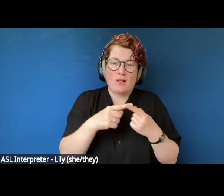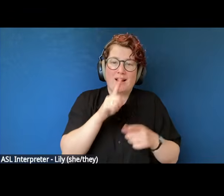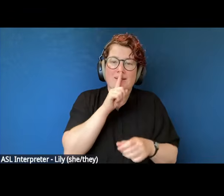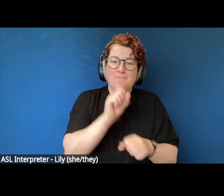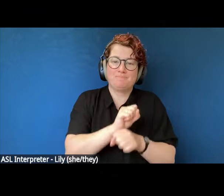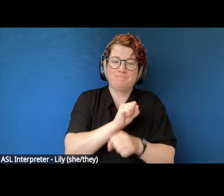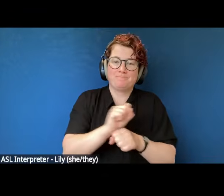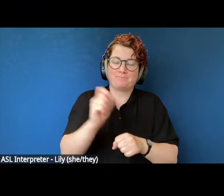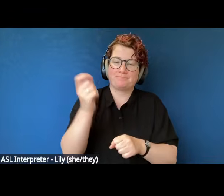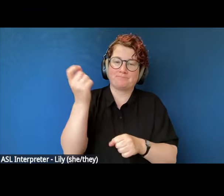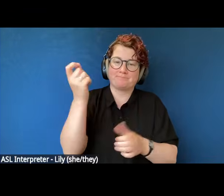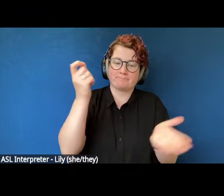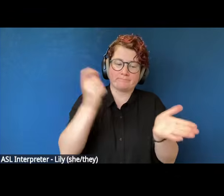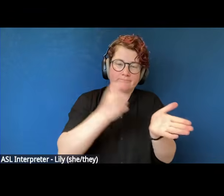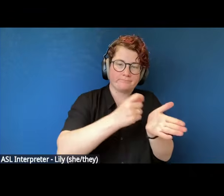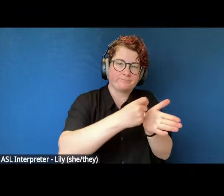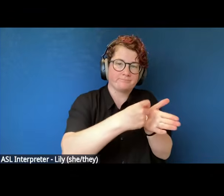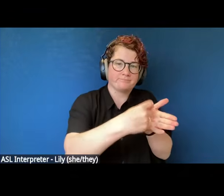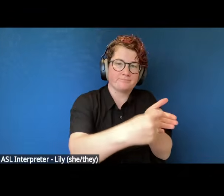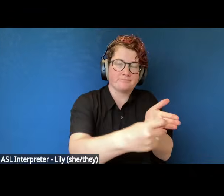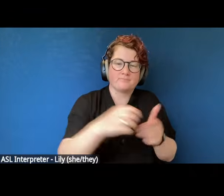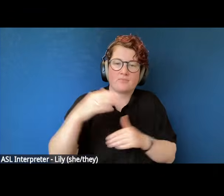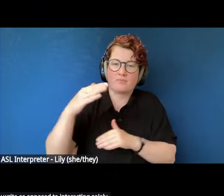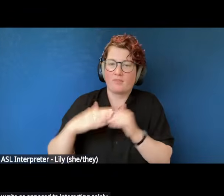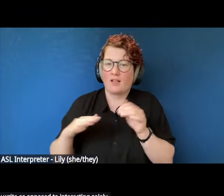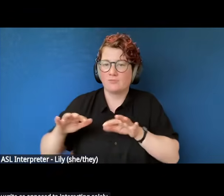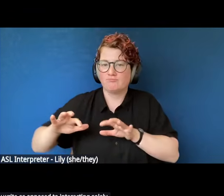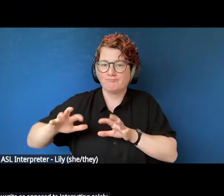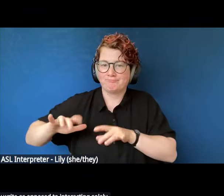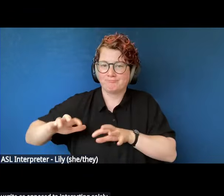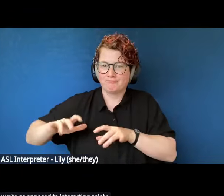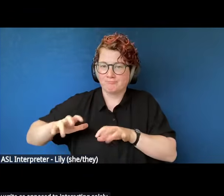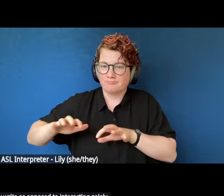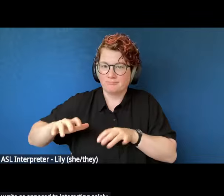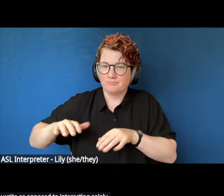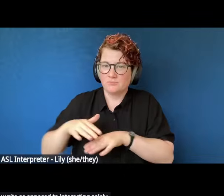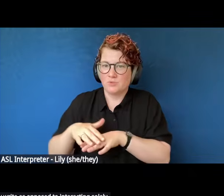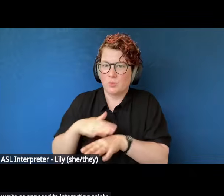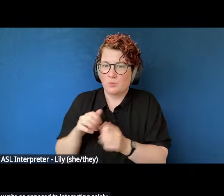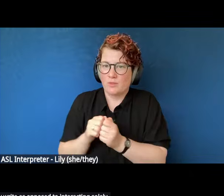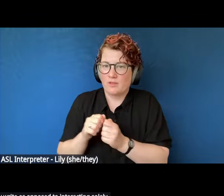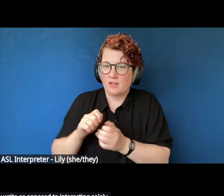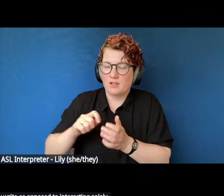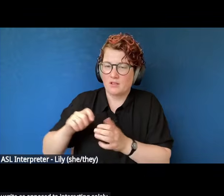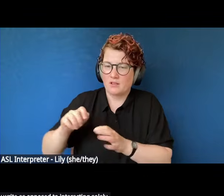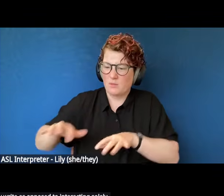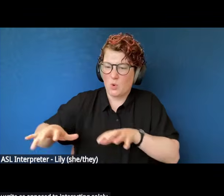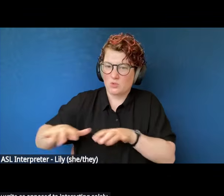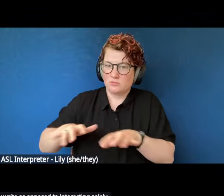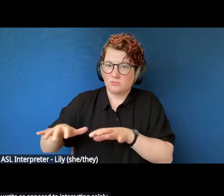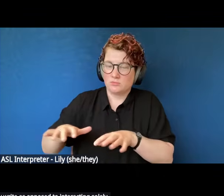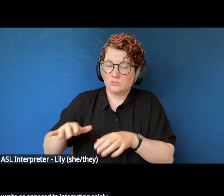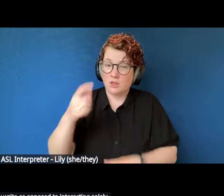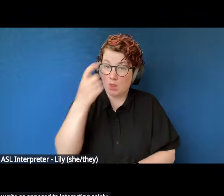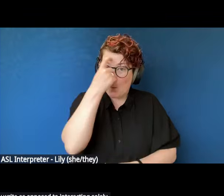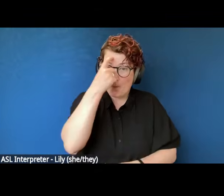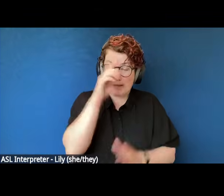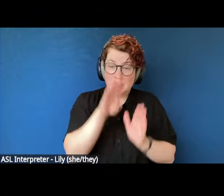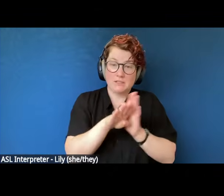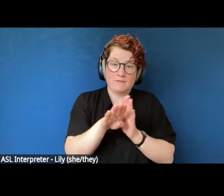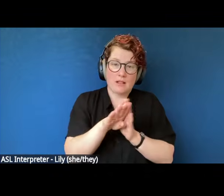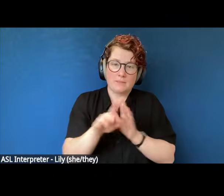opposed to interacting solely with the keyboard. That it develops brain in a different